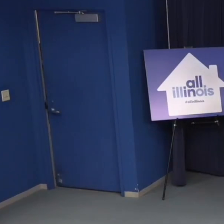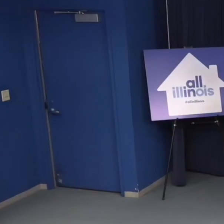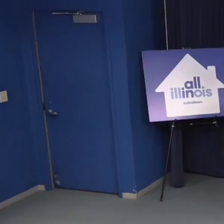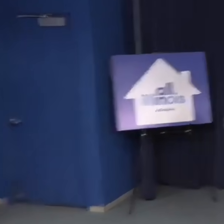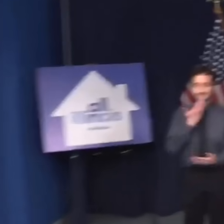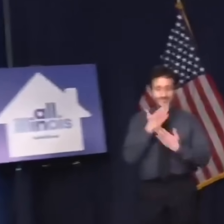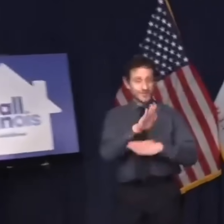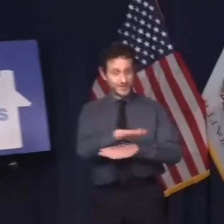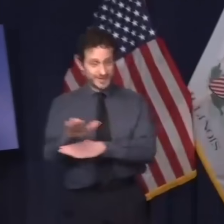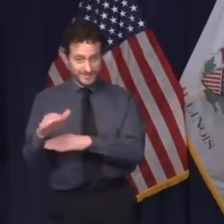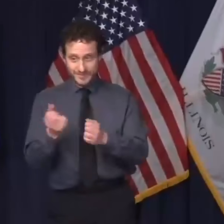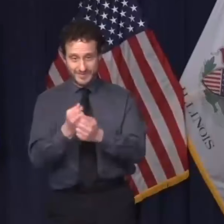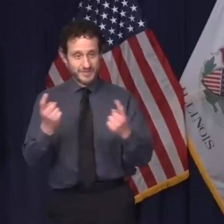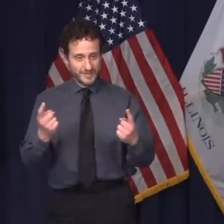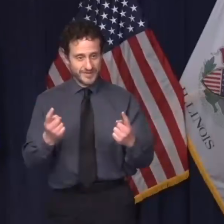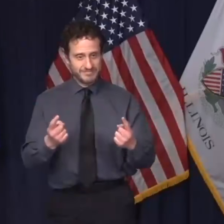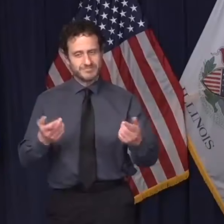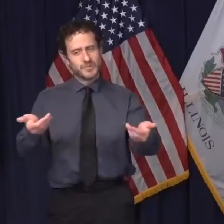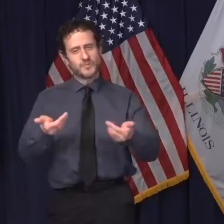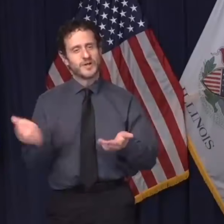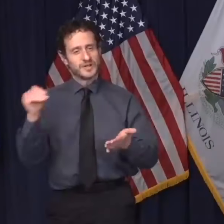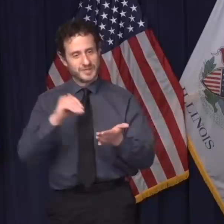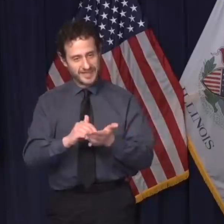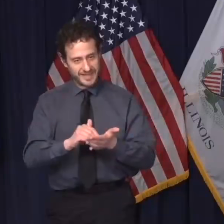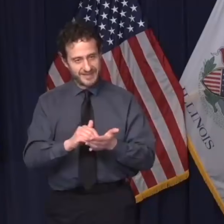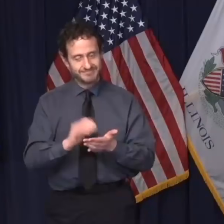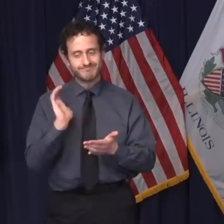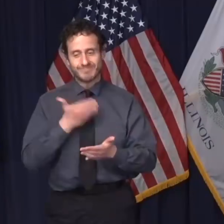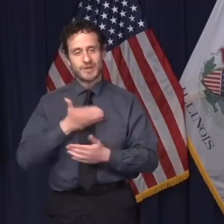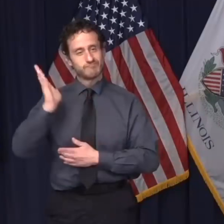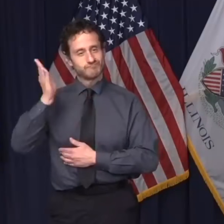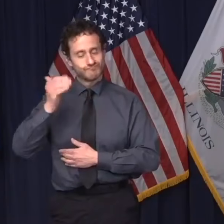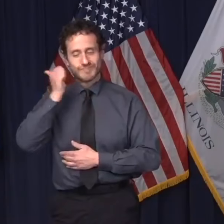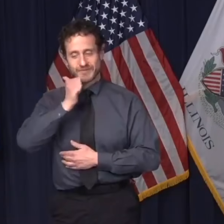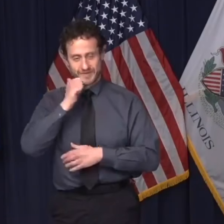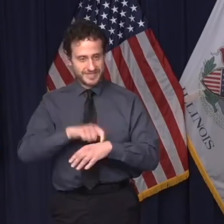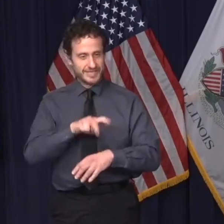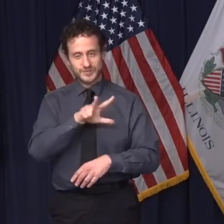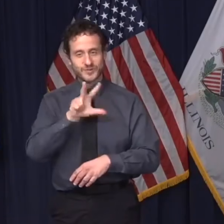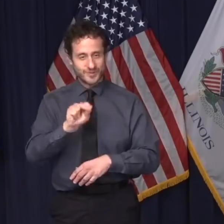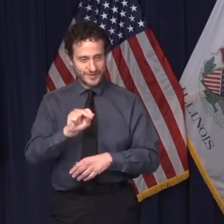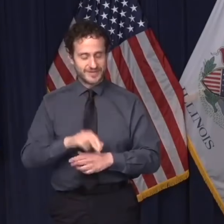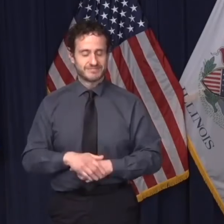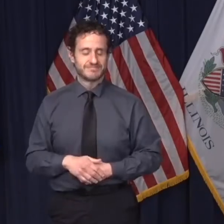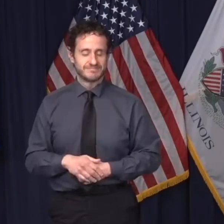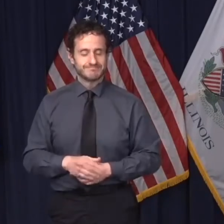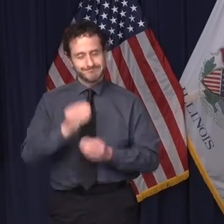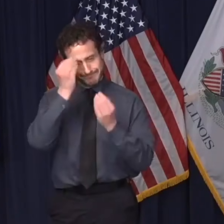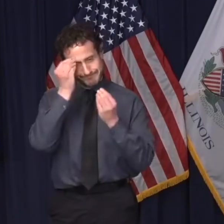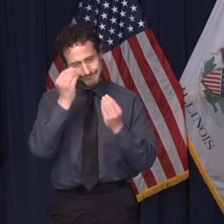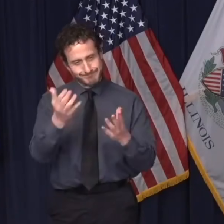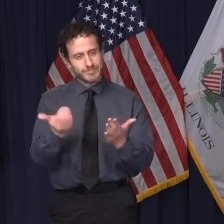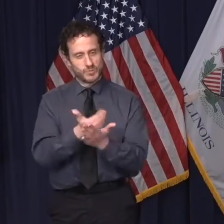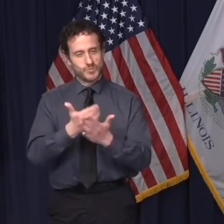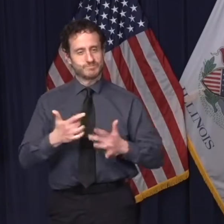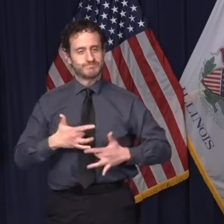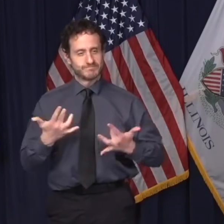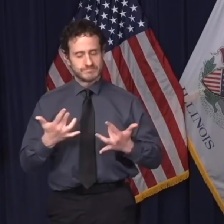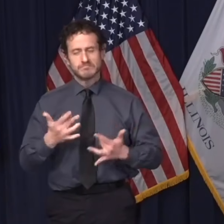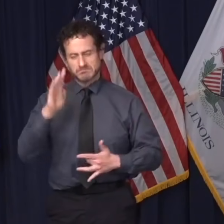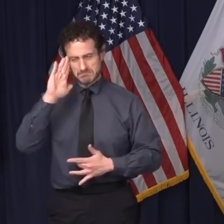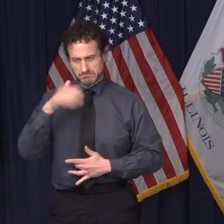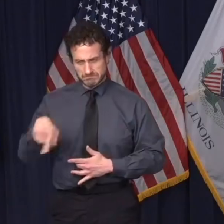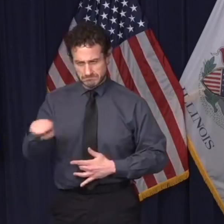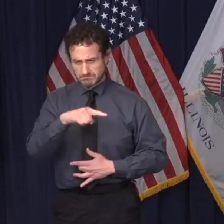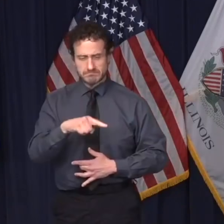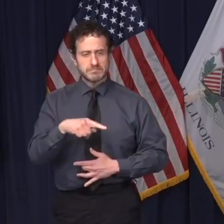Well, good afternoon, everyone, and welcome back to our 2:30 daily public update. As I think everyone knows, personal protective